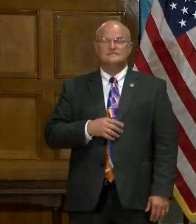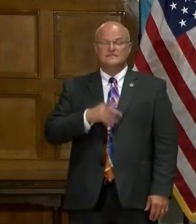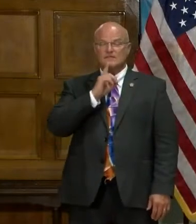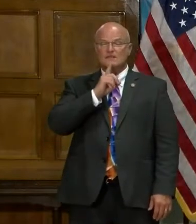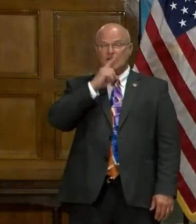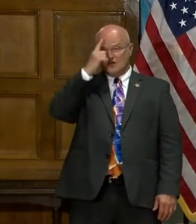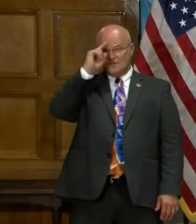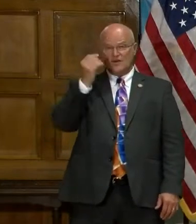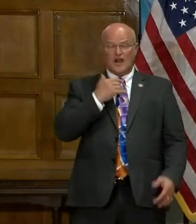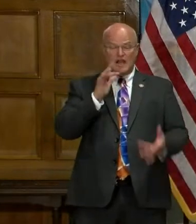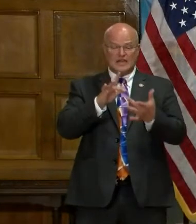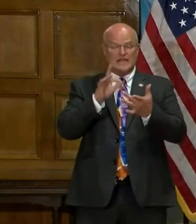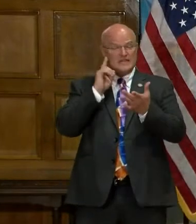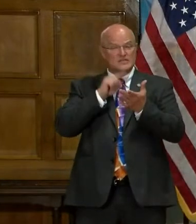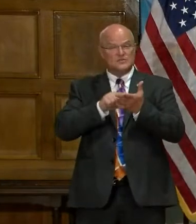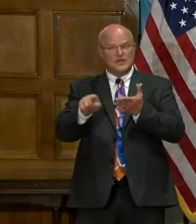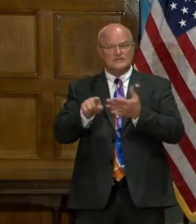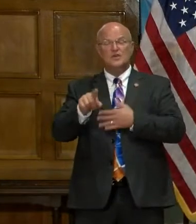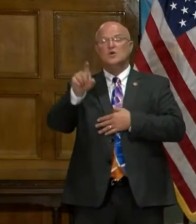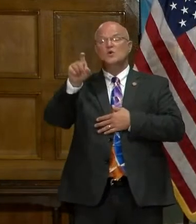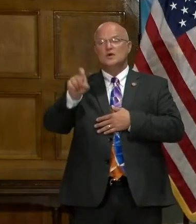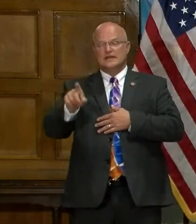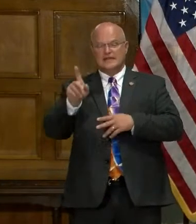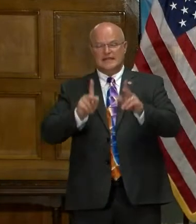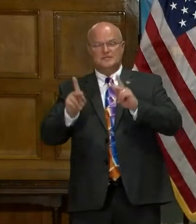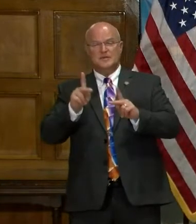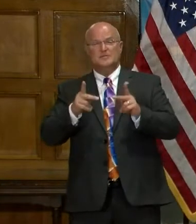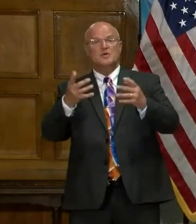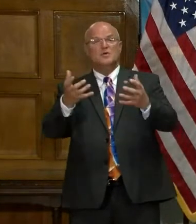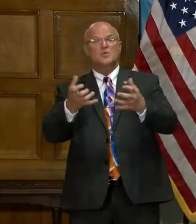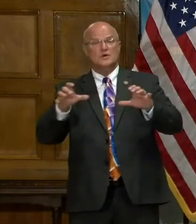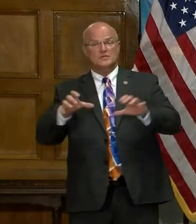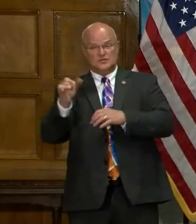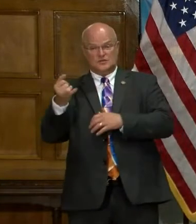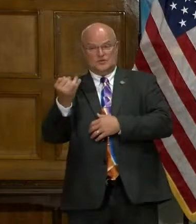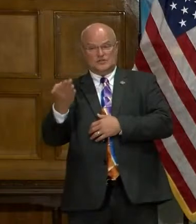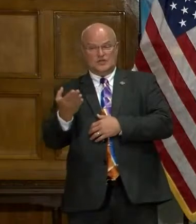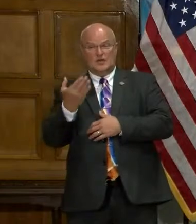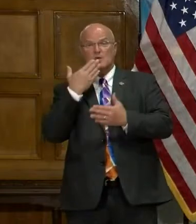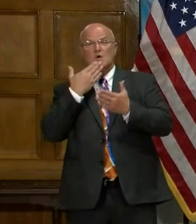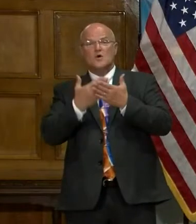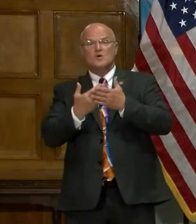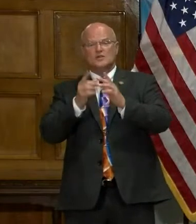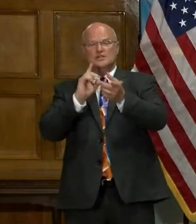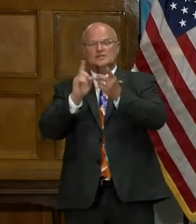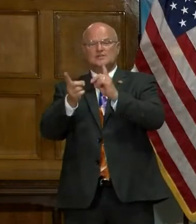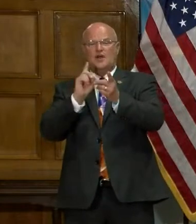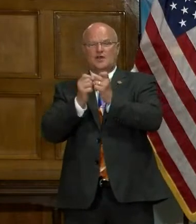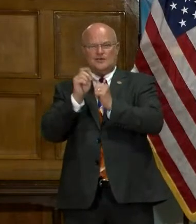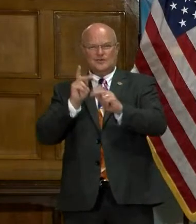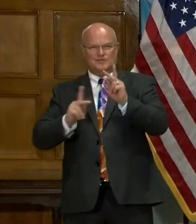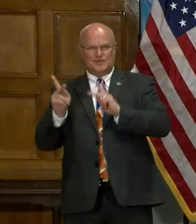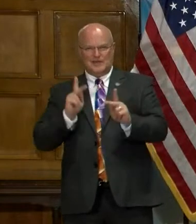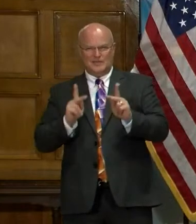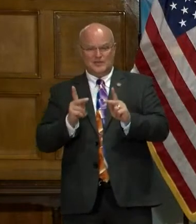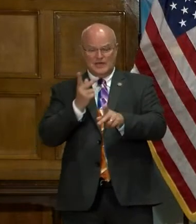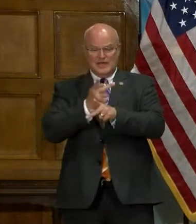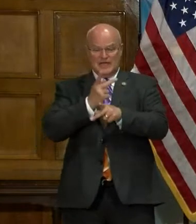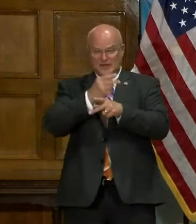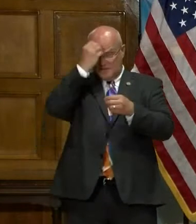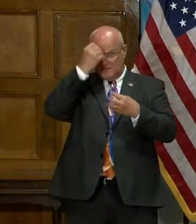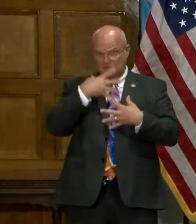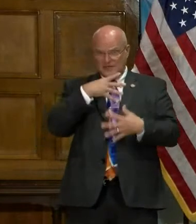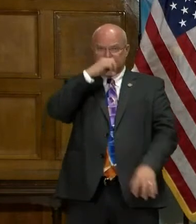Absolutely. For our contact tracers, we do need people who want to do the job, who are good talking with people, who can keep